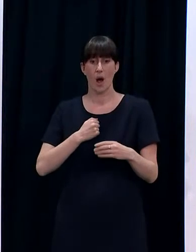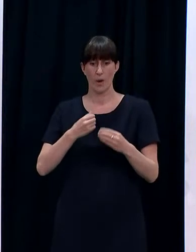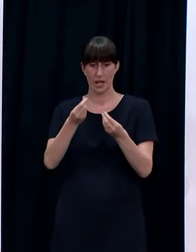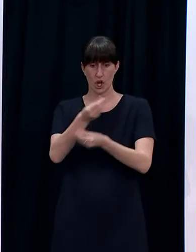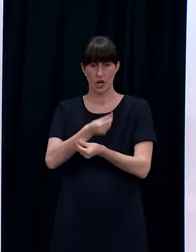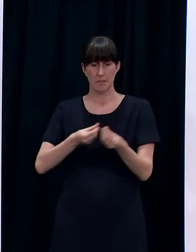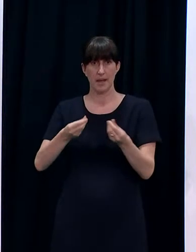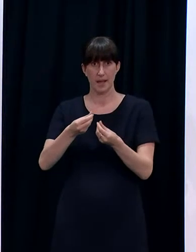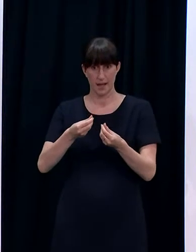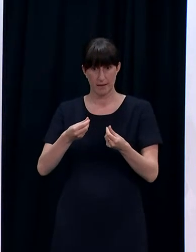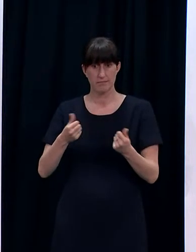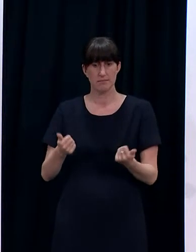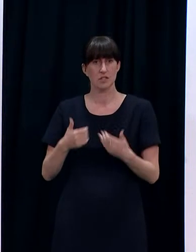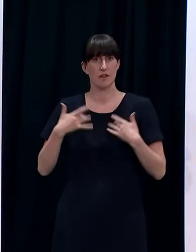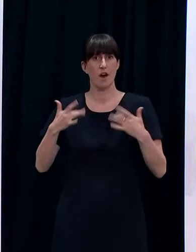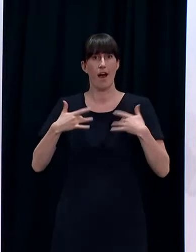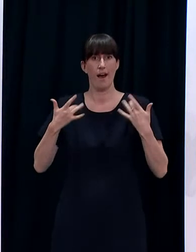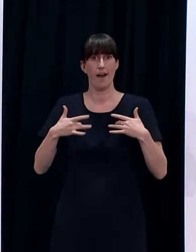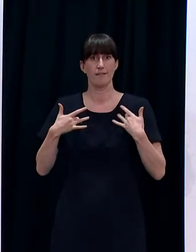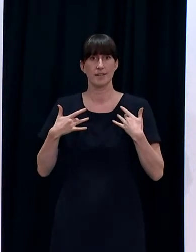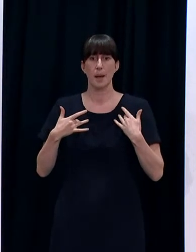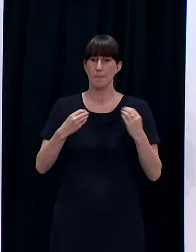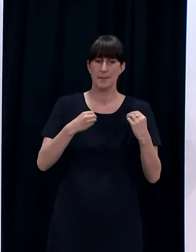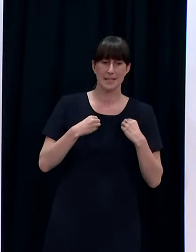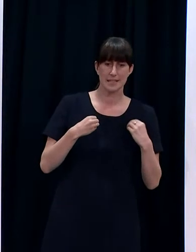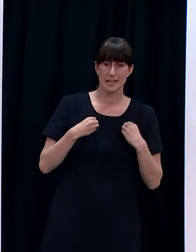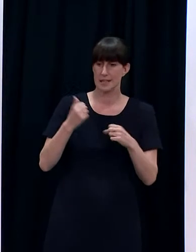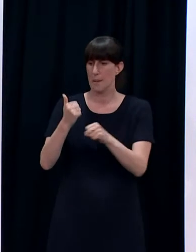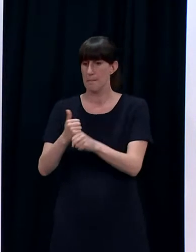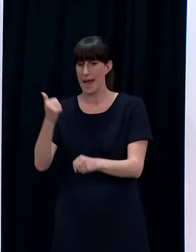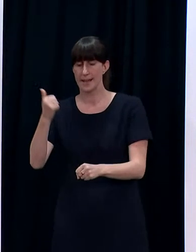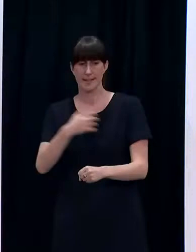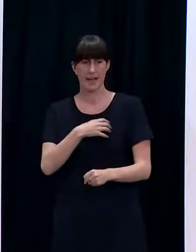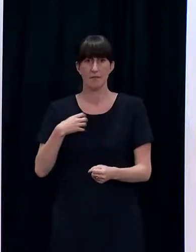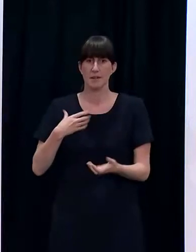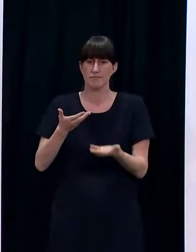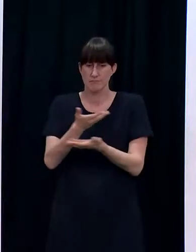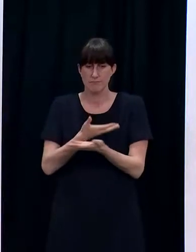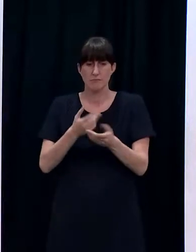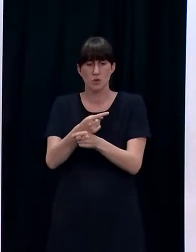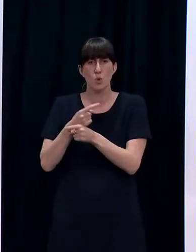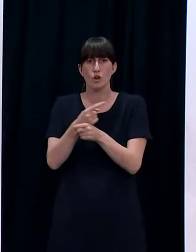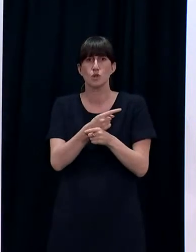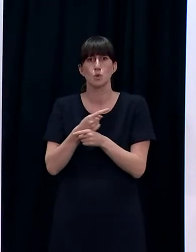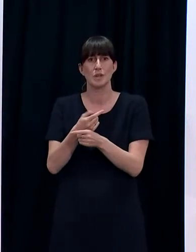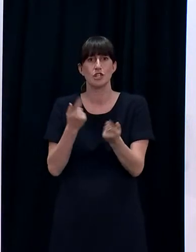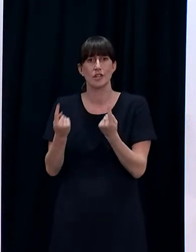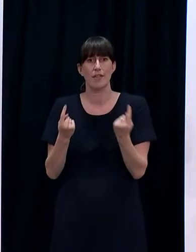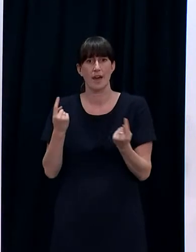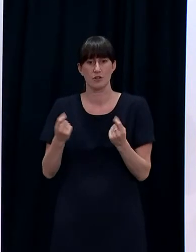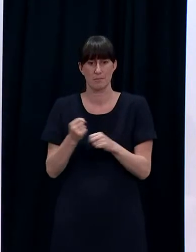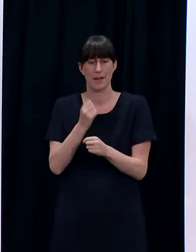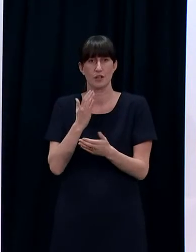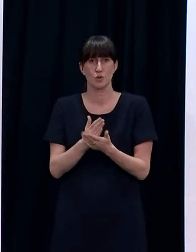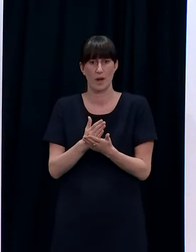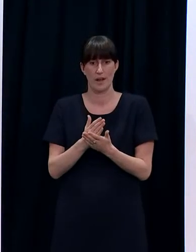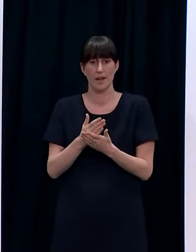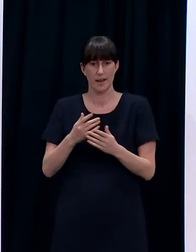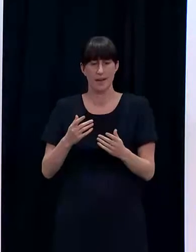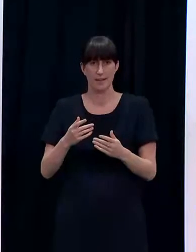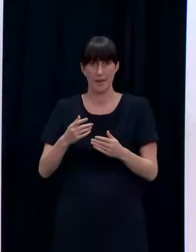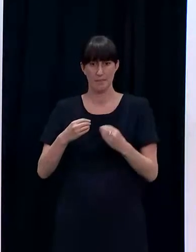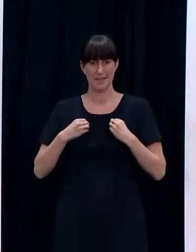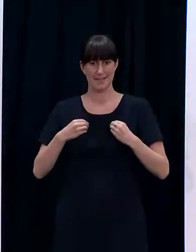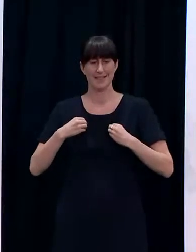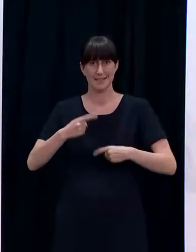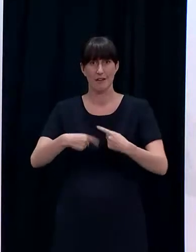employees continued to talk to each other through this process to ensure that they stayed in work and stayed in business. The evidence